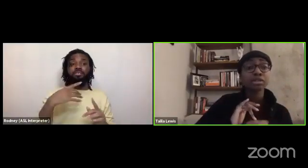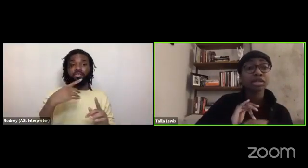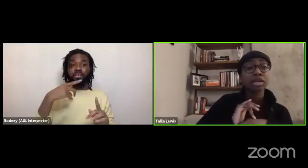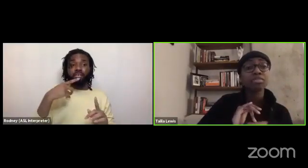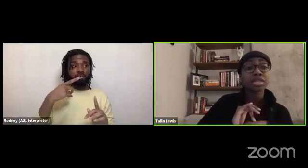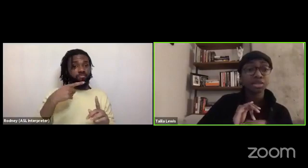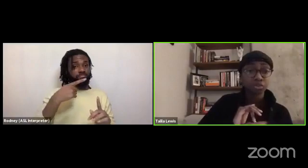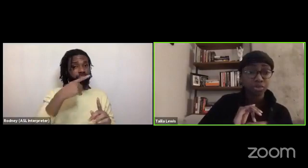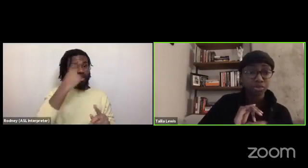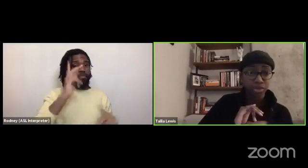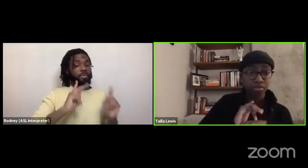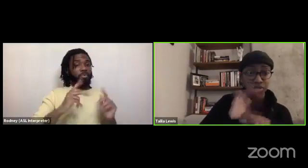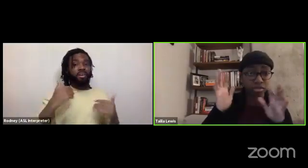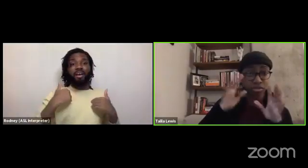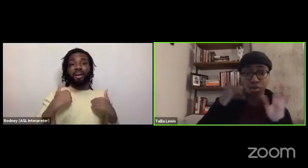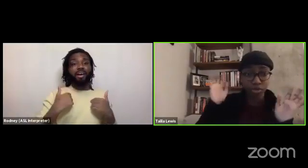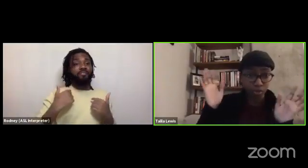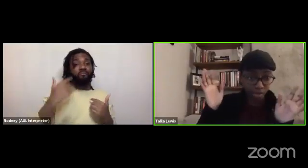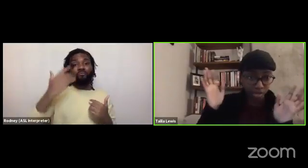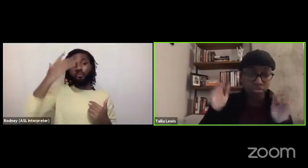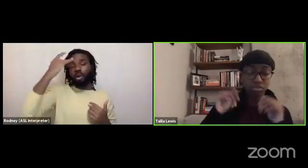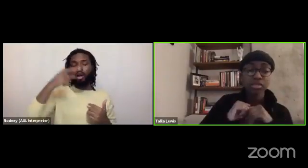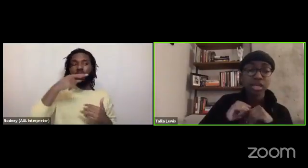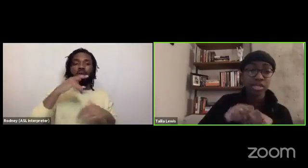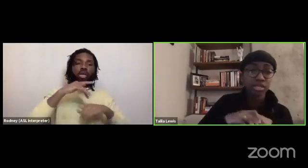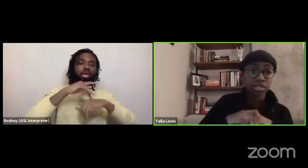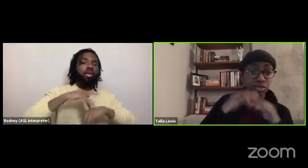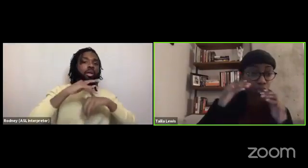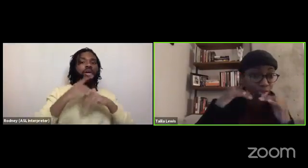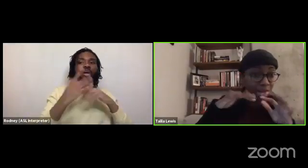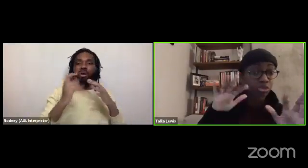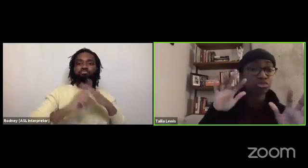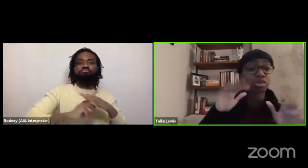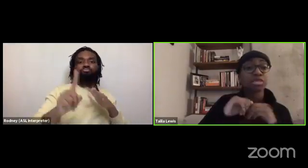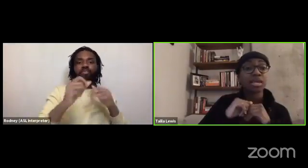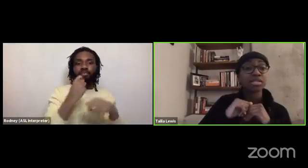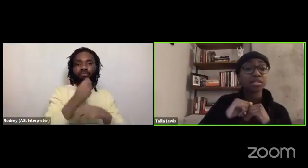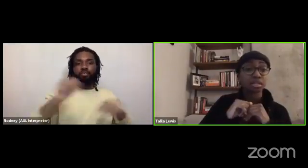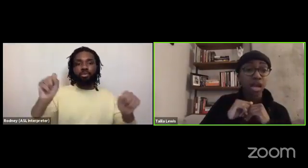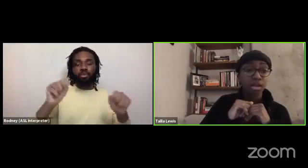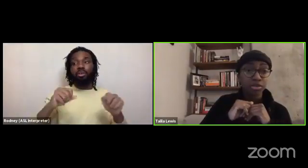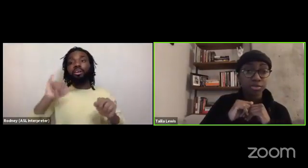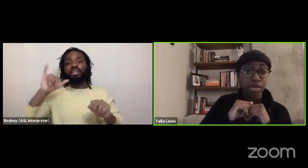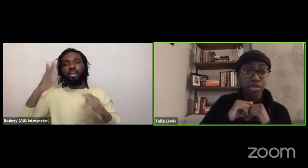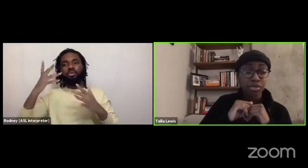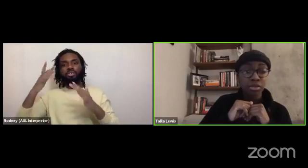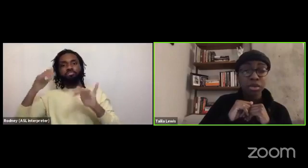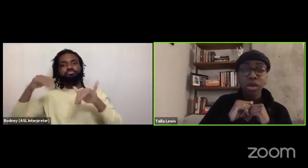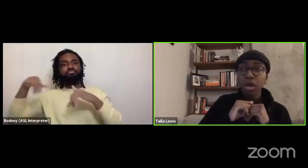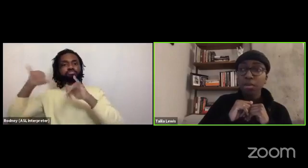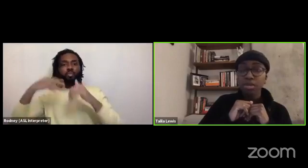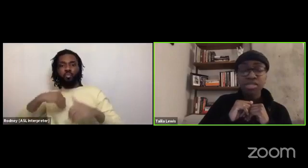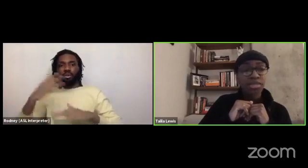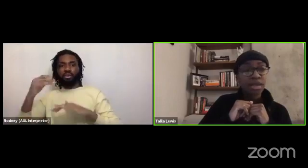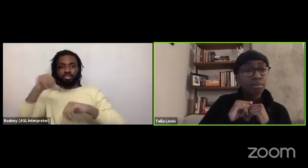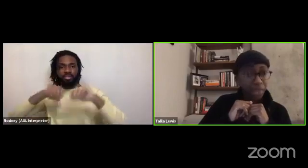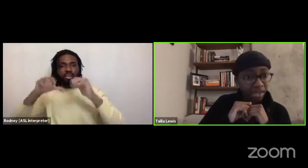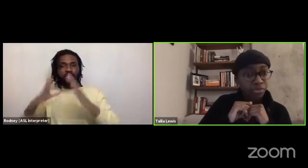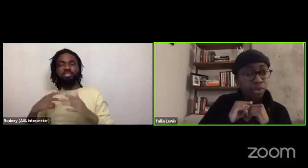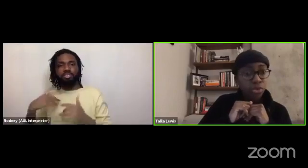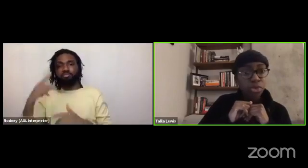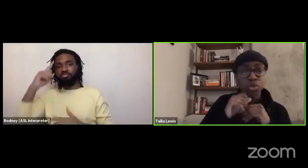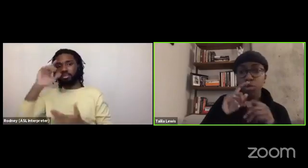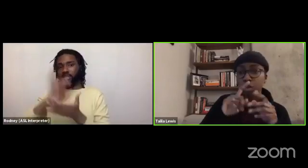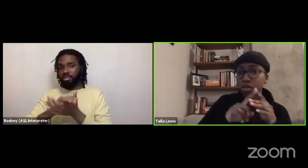quite literally obsessed with freedom. This is according to white scientists. These were mainstream scientists and doctors, mind you. They said that